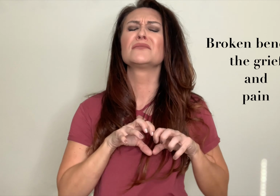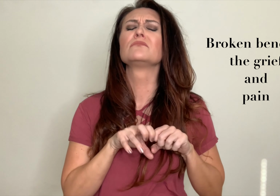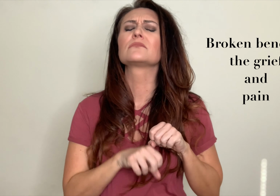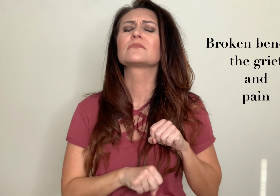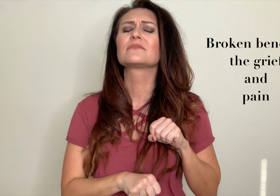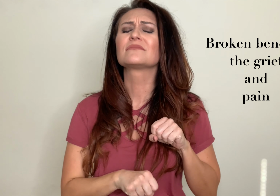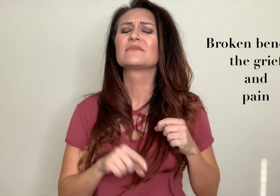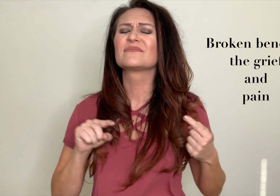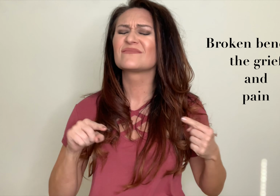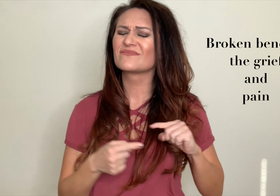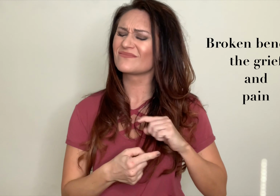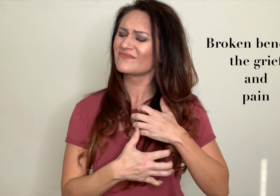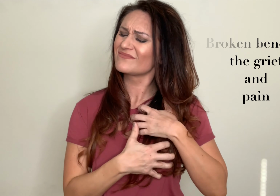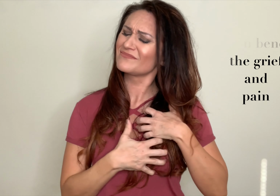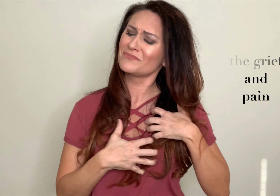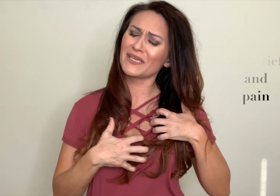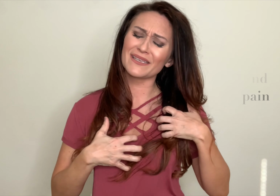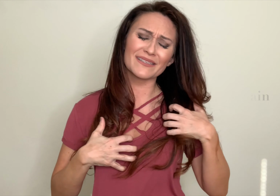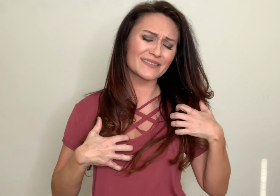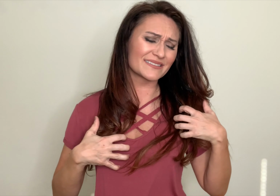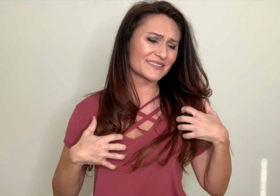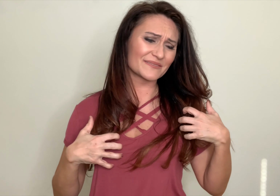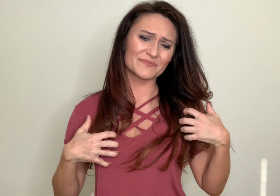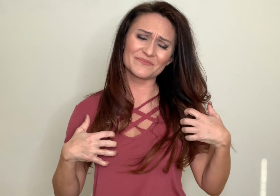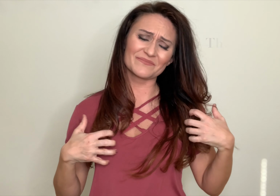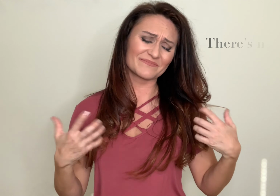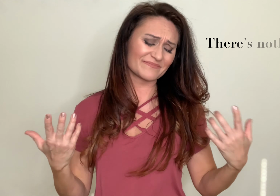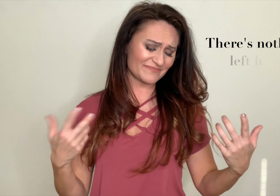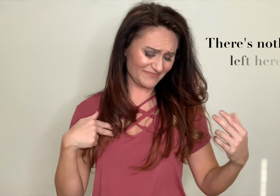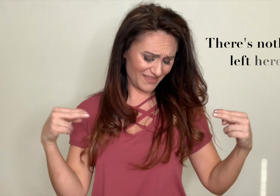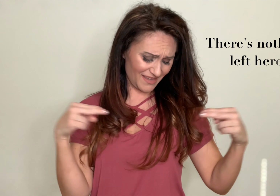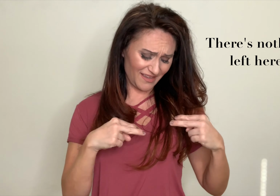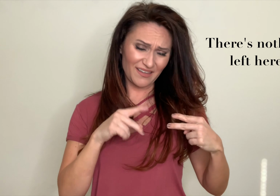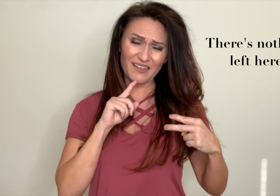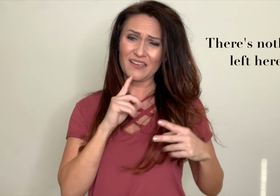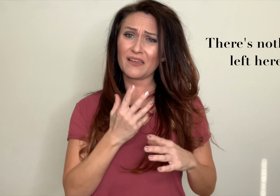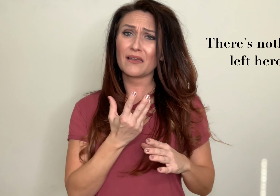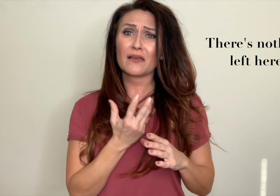beneath the grief and pain. There's nothing left